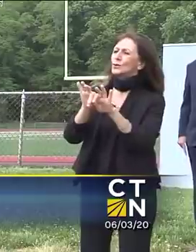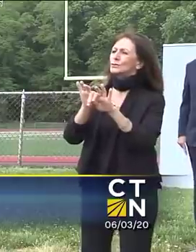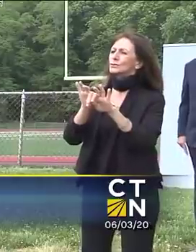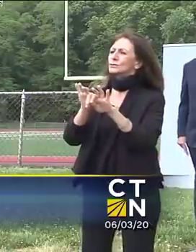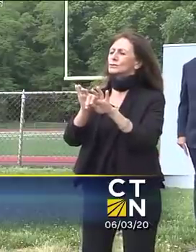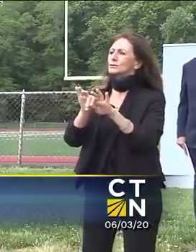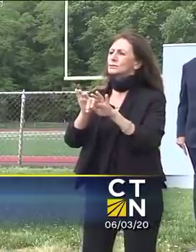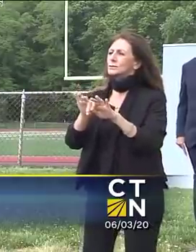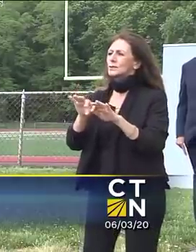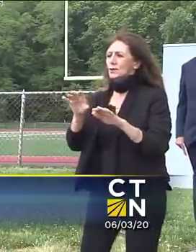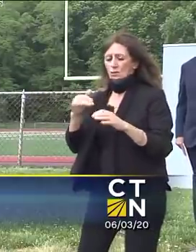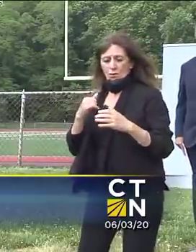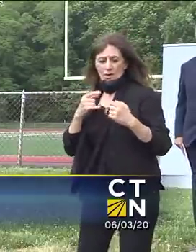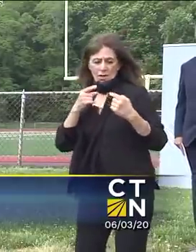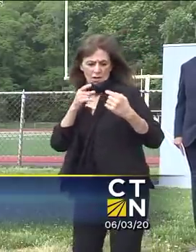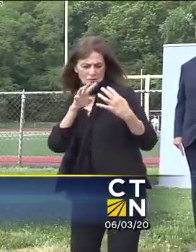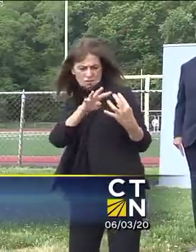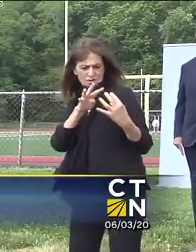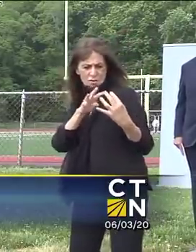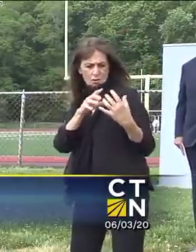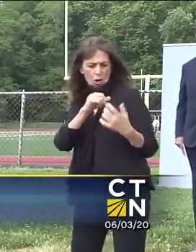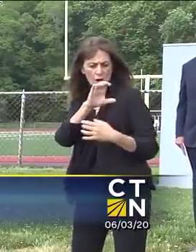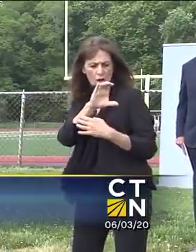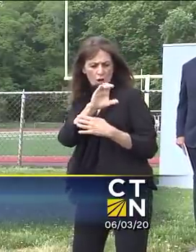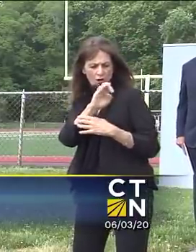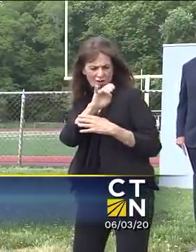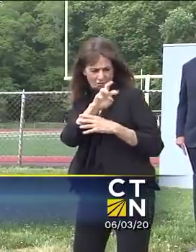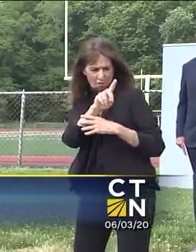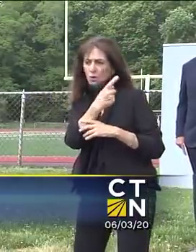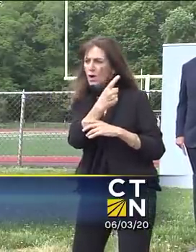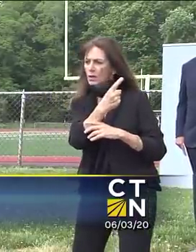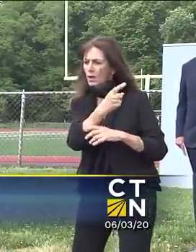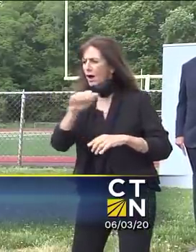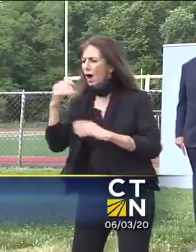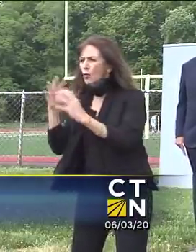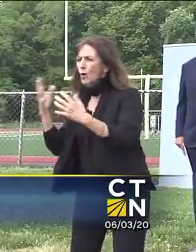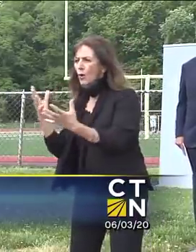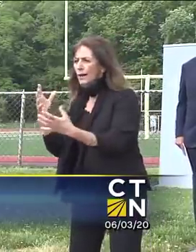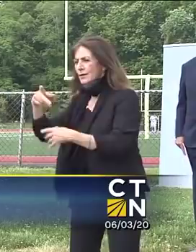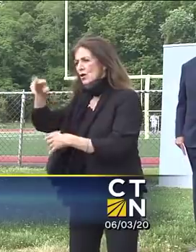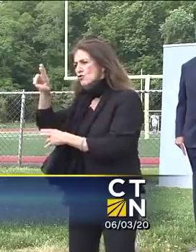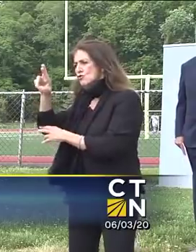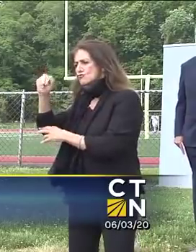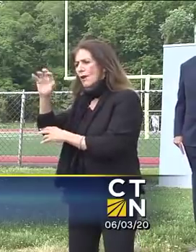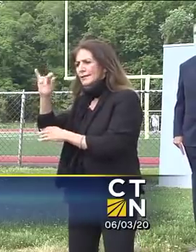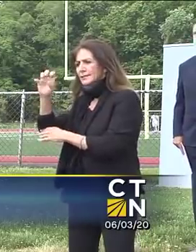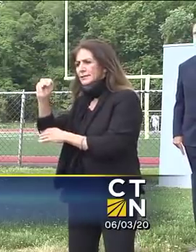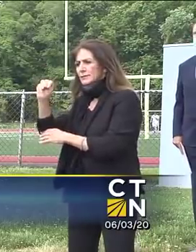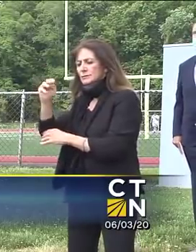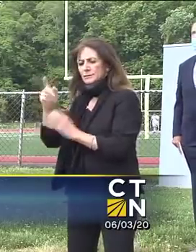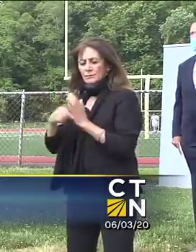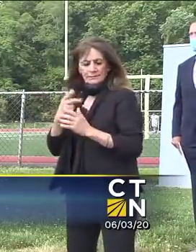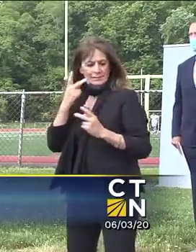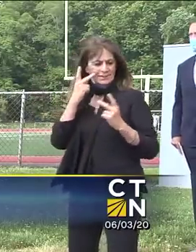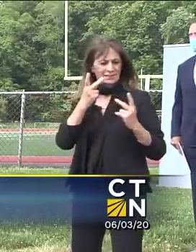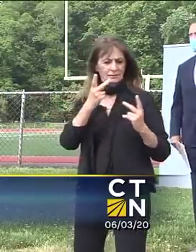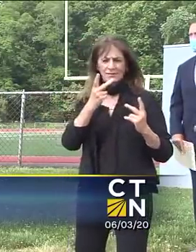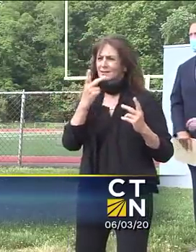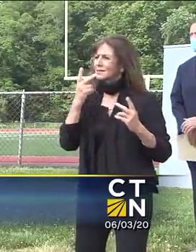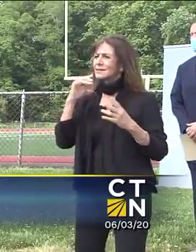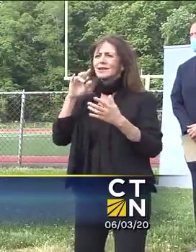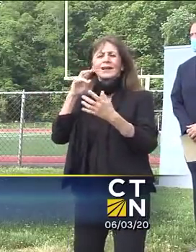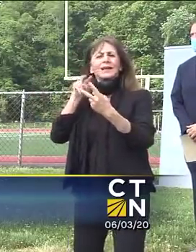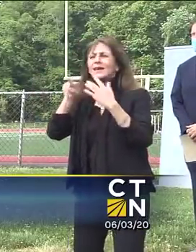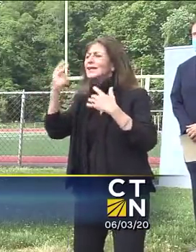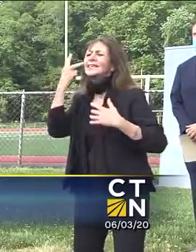We are fighting COVID and we are fighting racism. Both are hard to see at times,